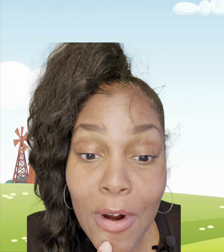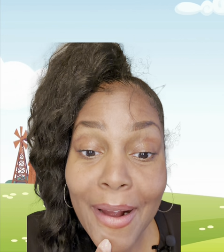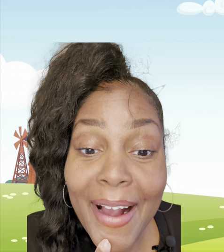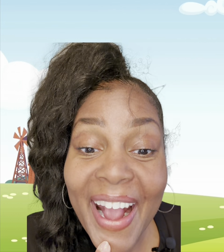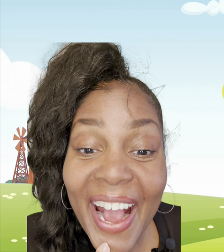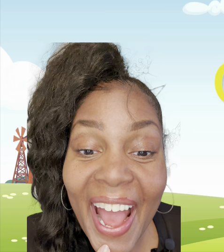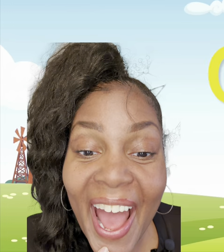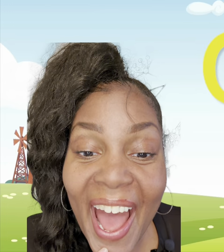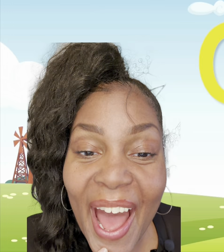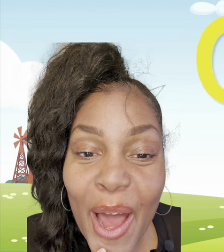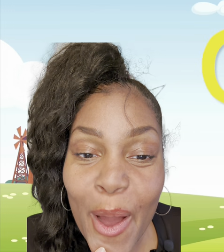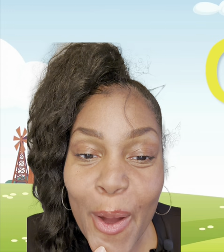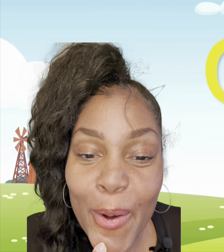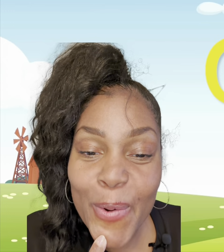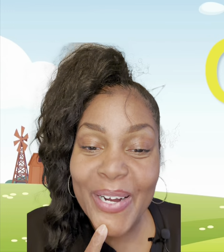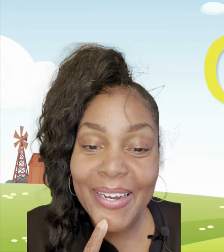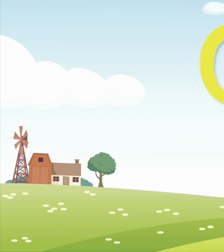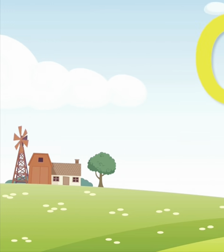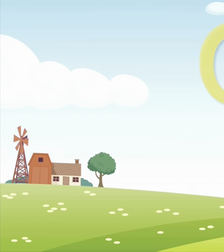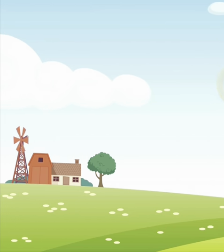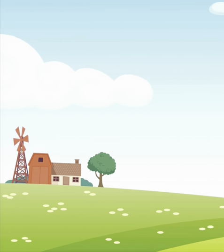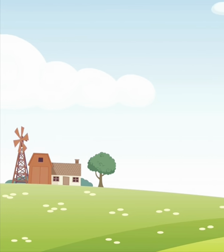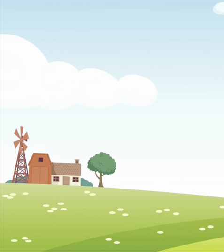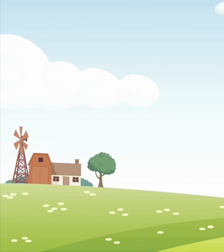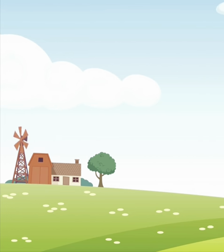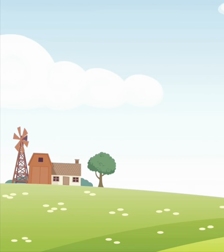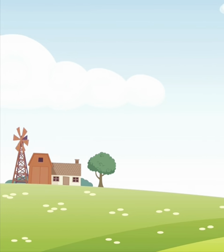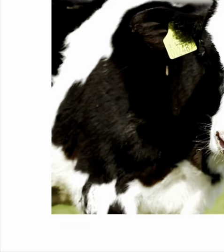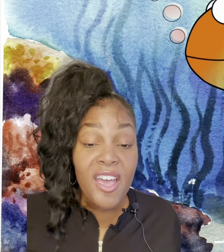Moo. Cow.